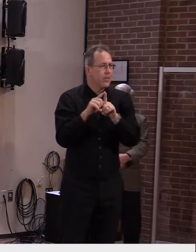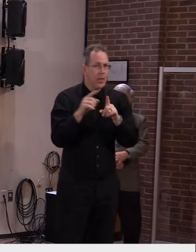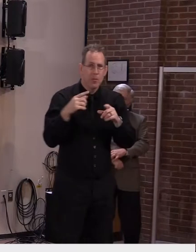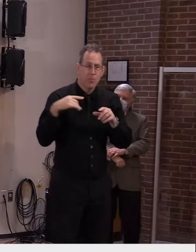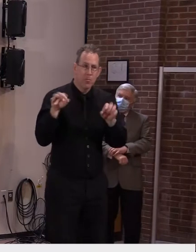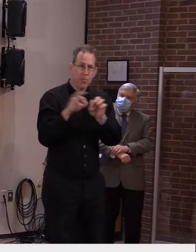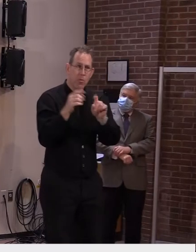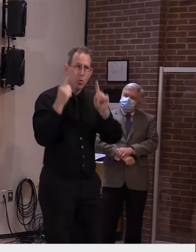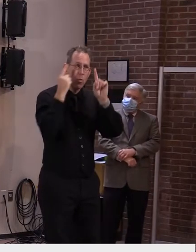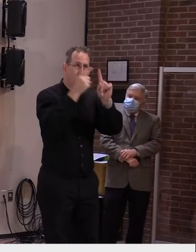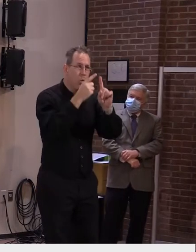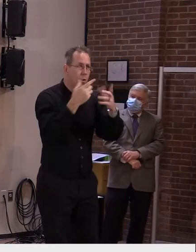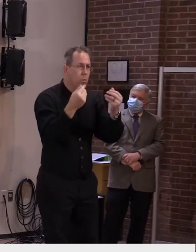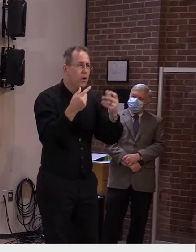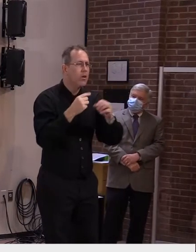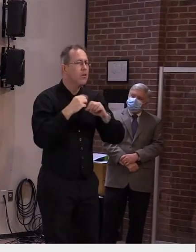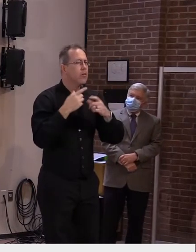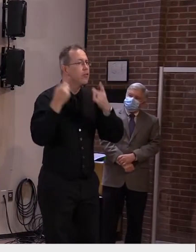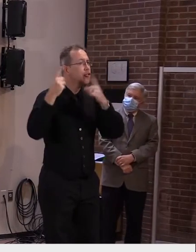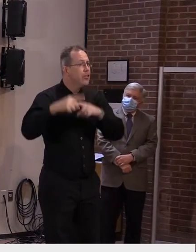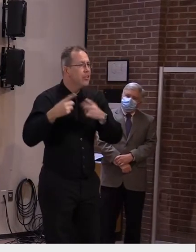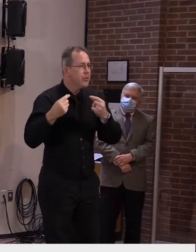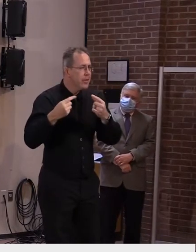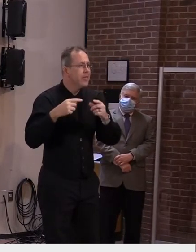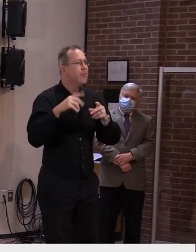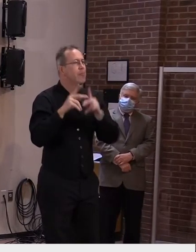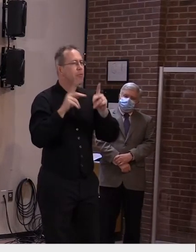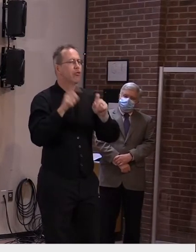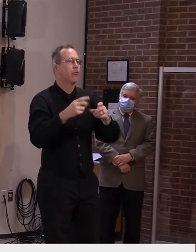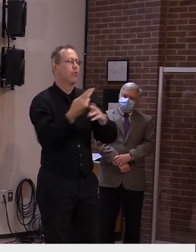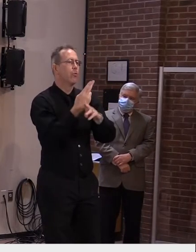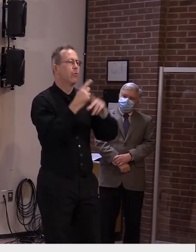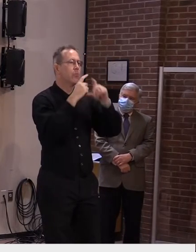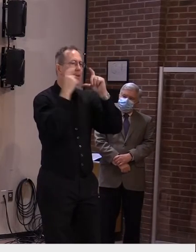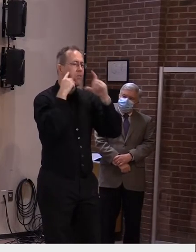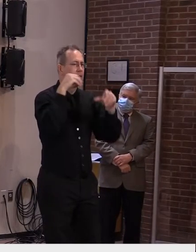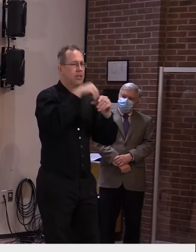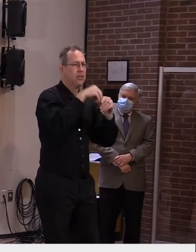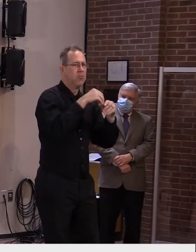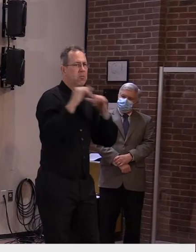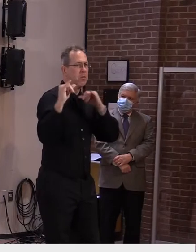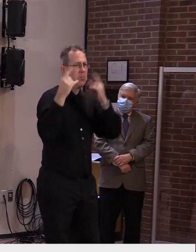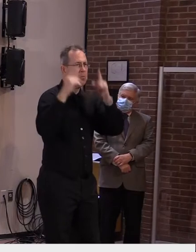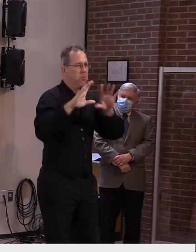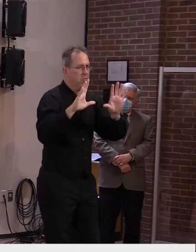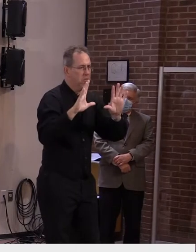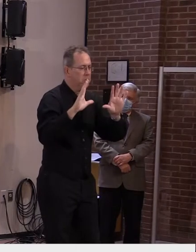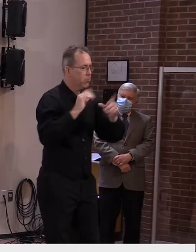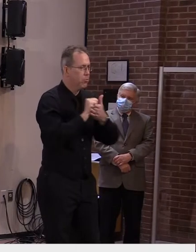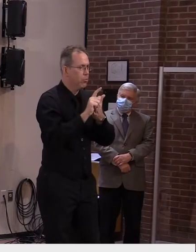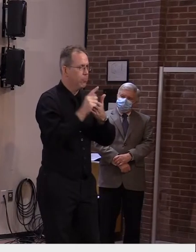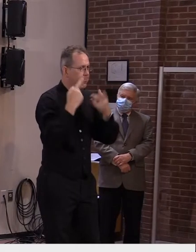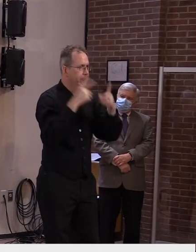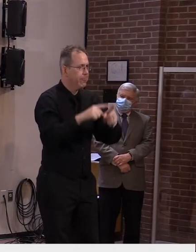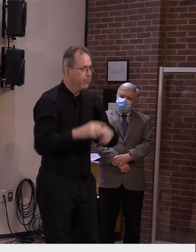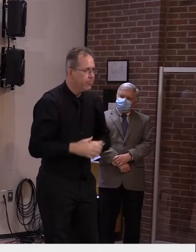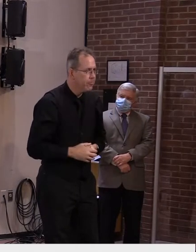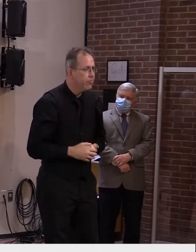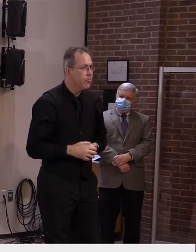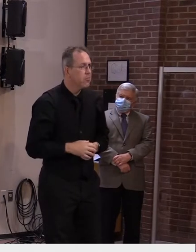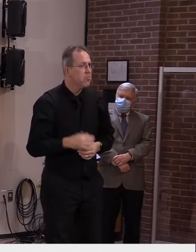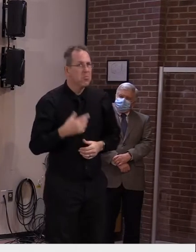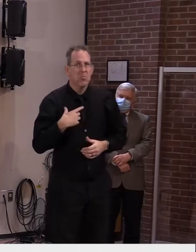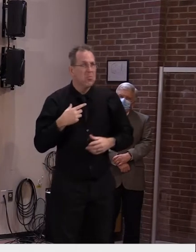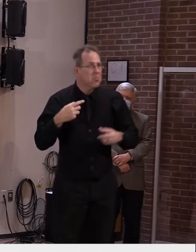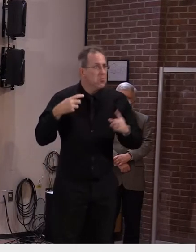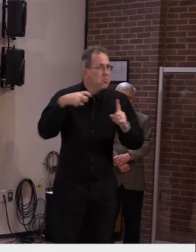agree, is that we want people to wear masks when they're indoors. So let's focus on the area where we agree and